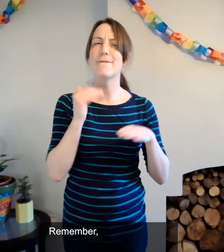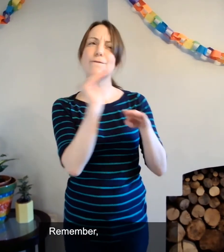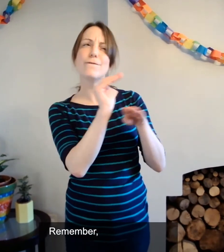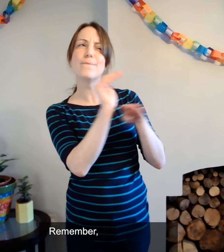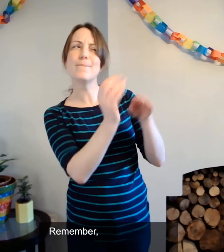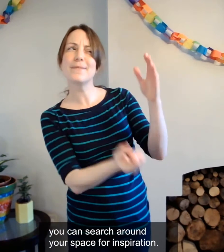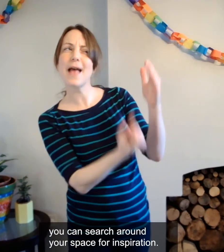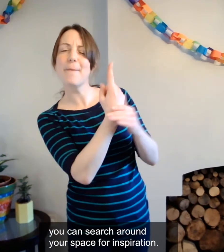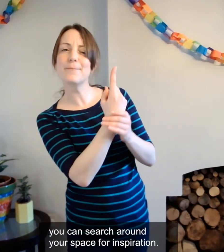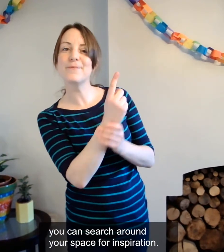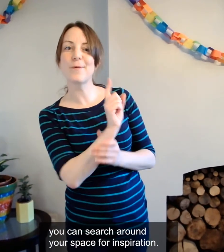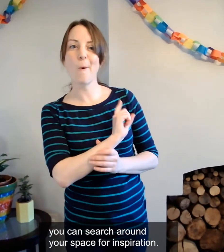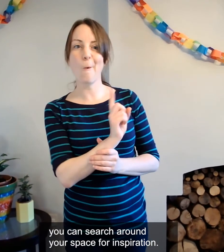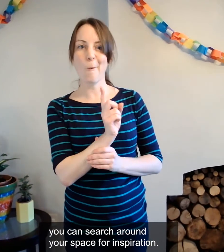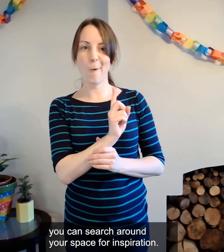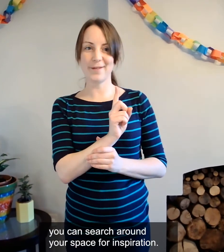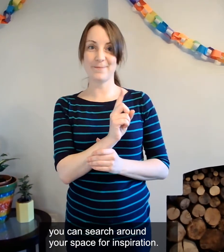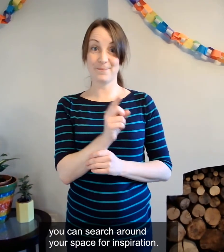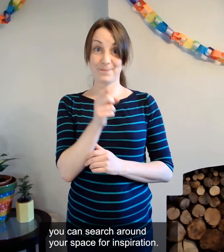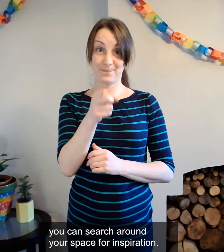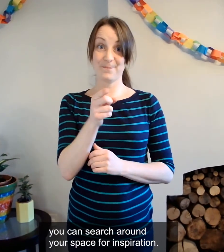Remember, you can search around your space for inspiration.